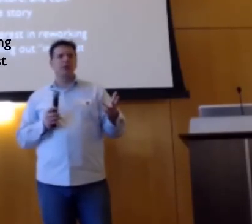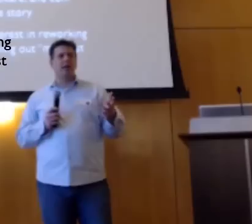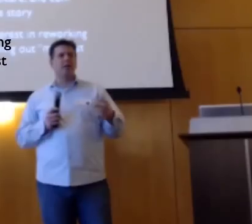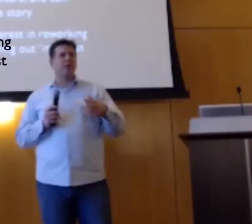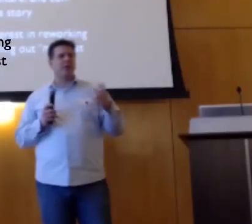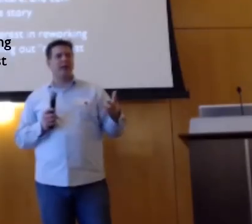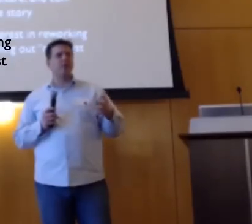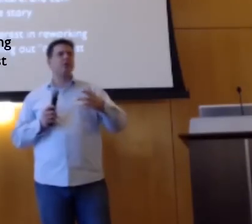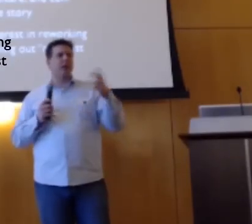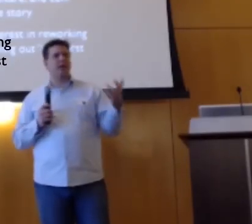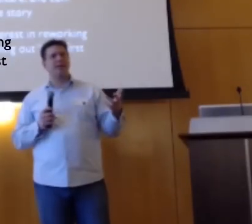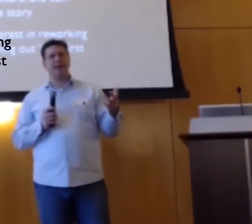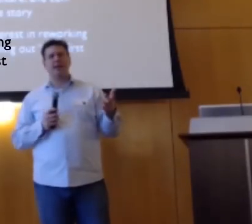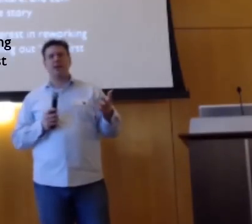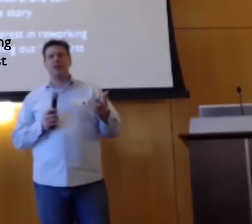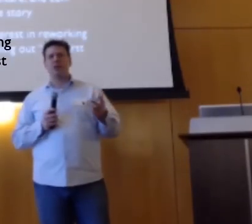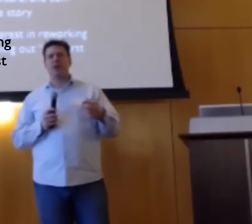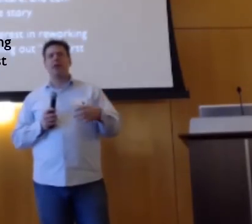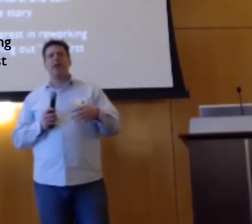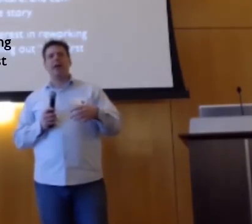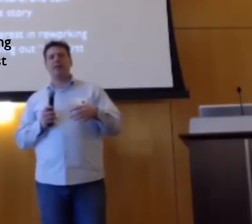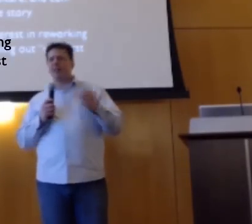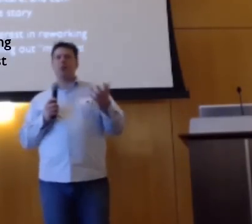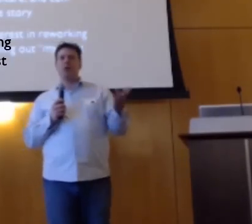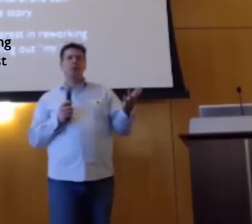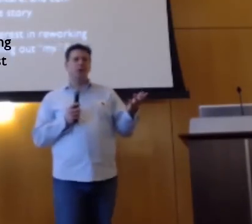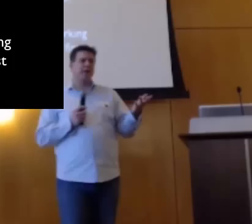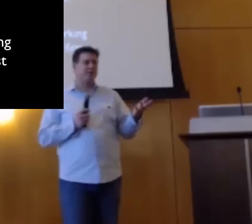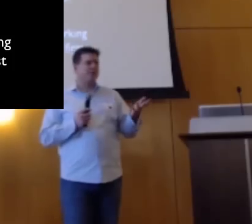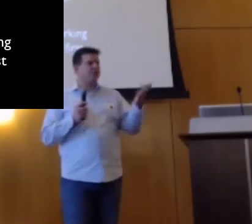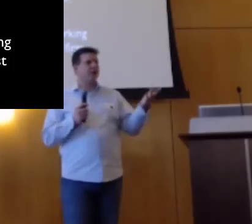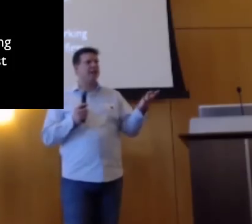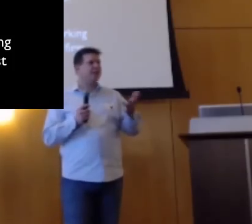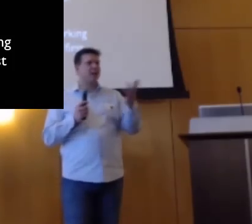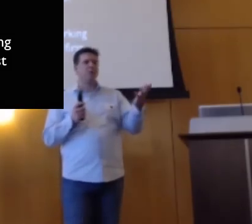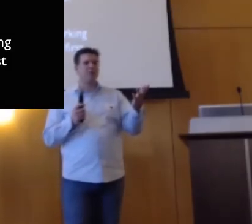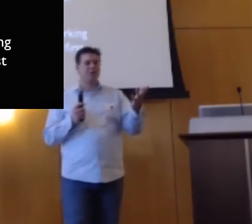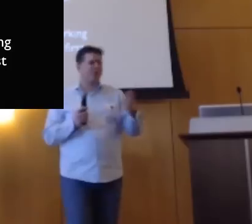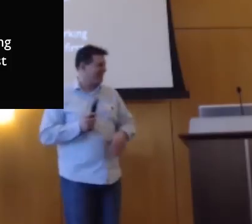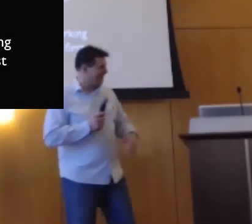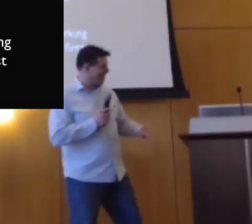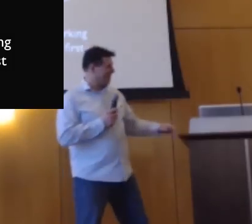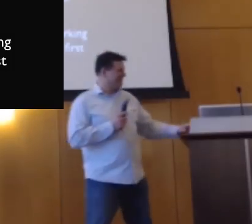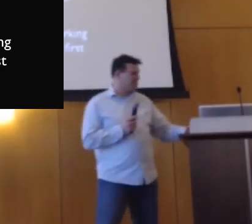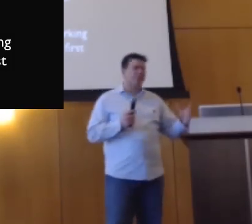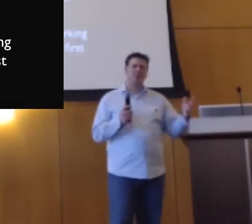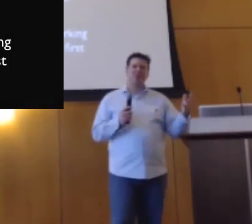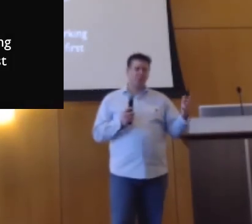with a language and a culture, and that's what you do, right? So I guess I am one of them. So I feel very